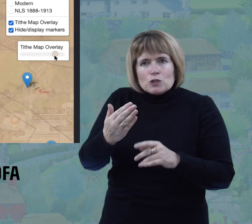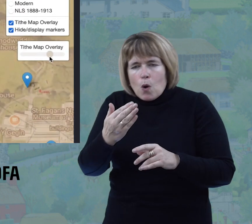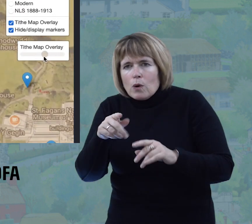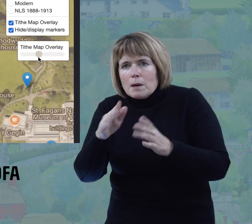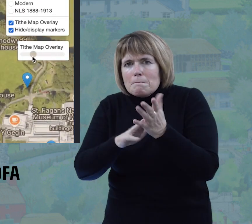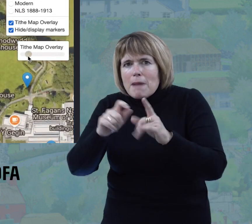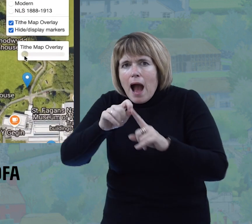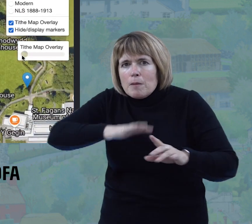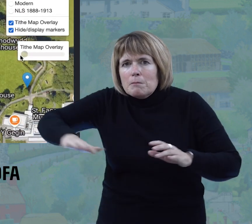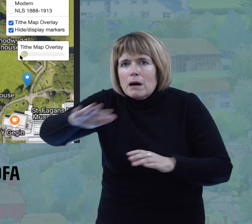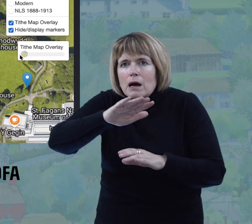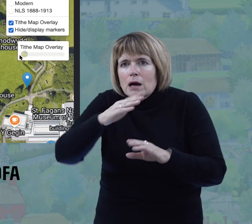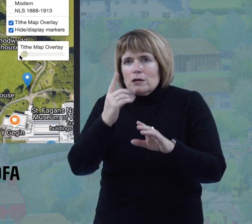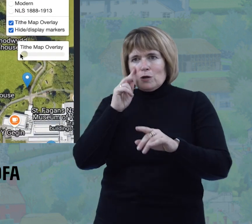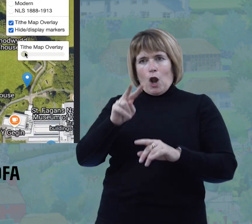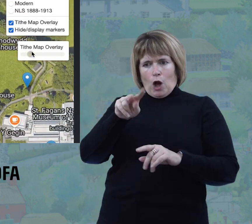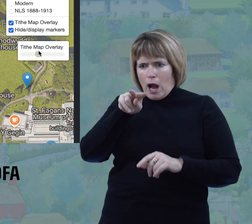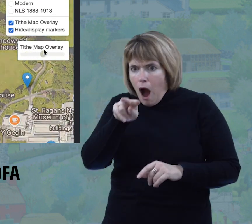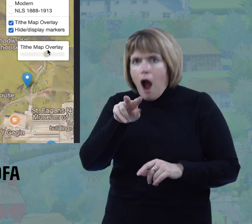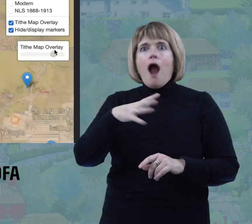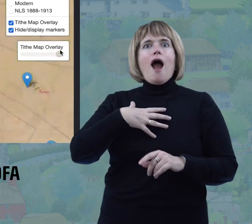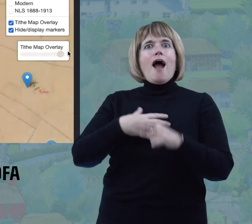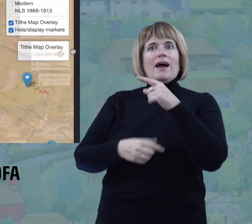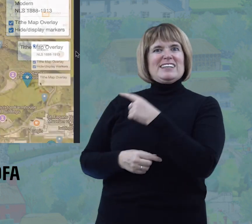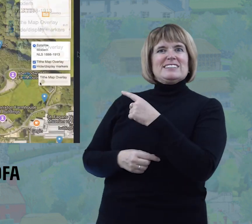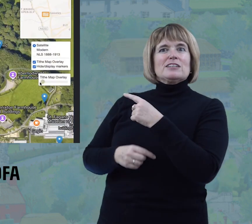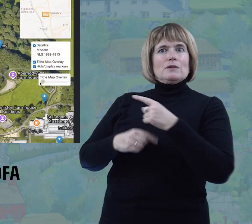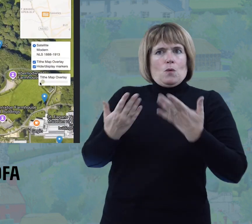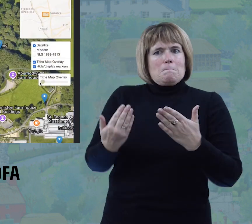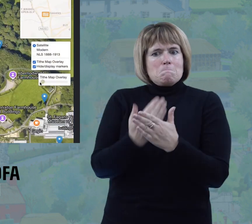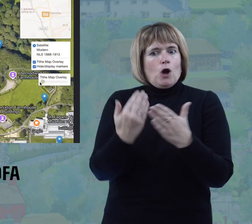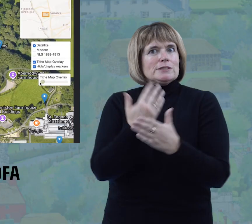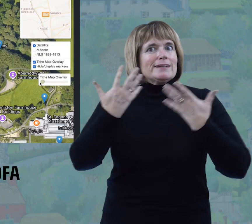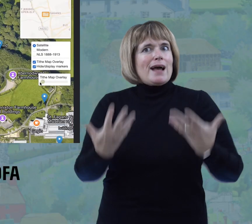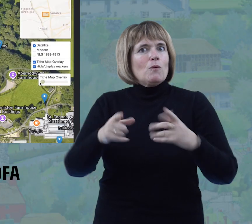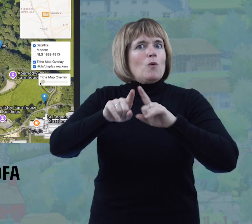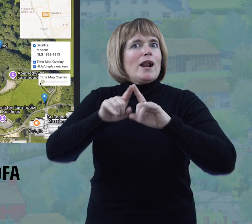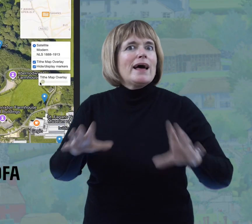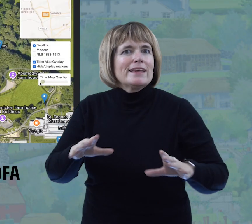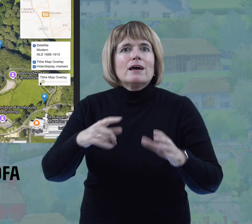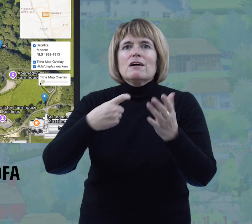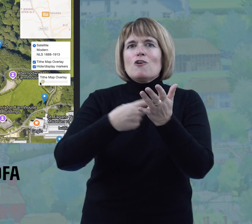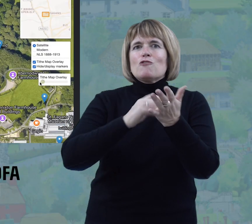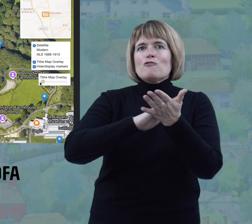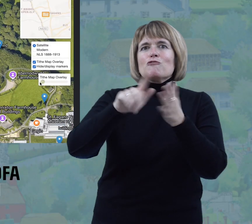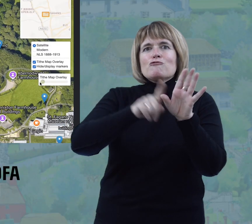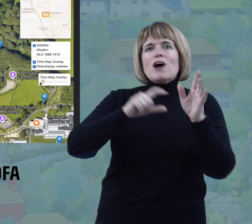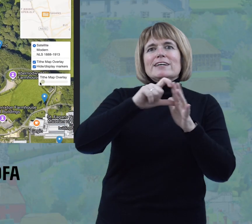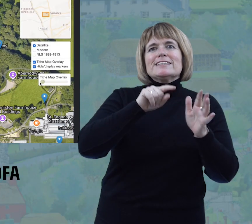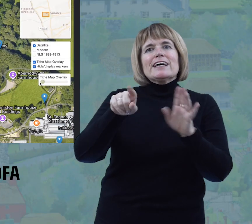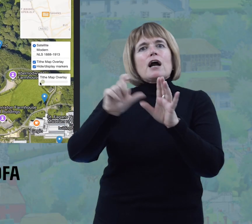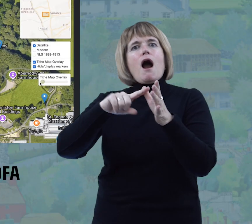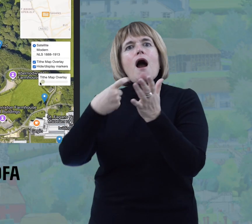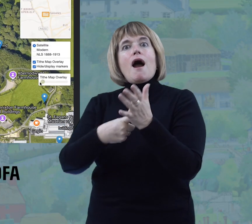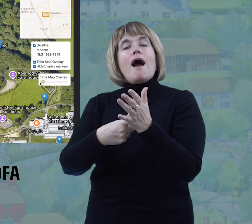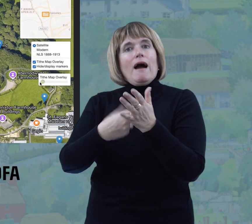will show you the tithe map on top of the map you were already looking at. If we start by looking at the modern map where the Reedy Car cottages now